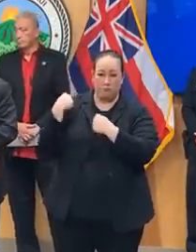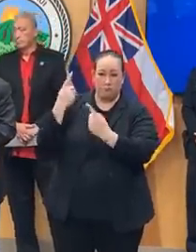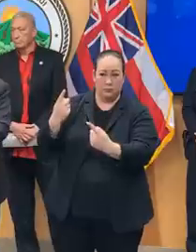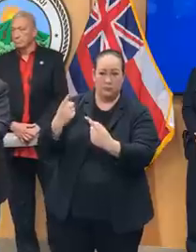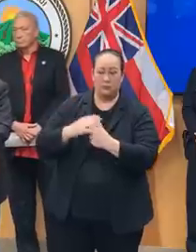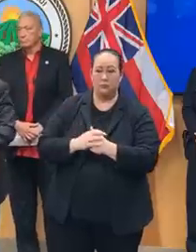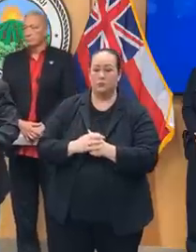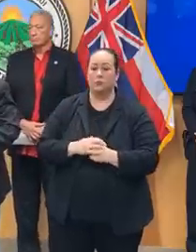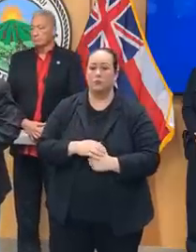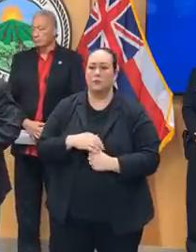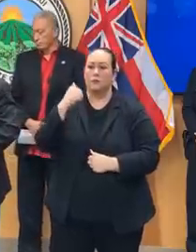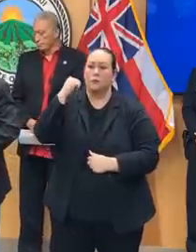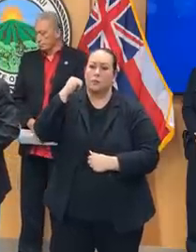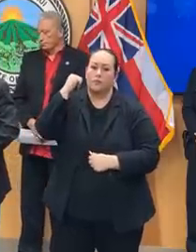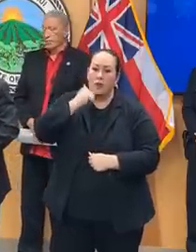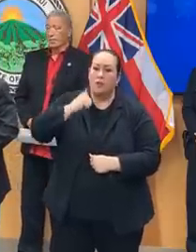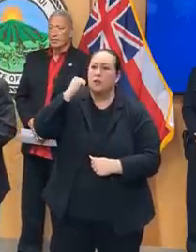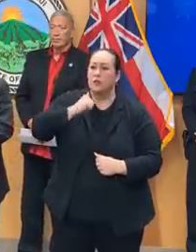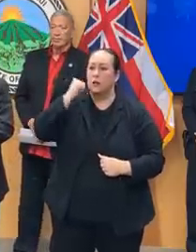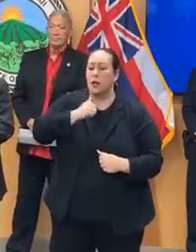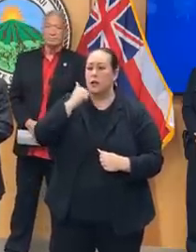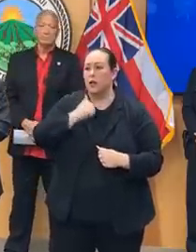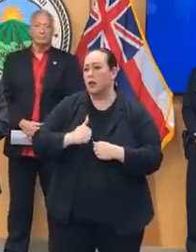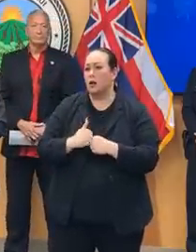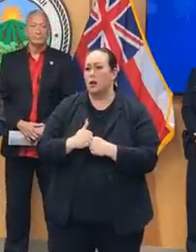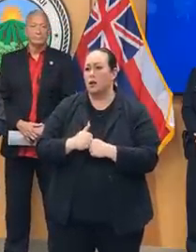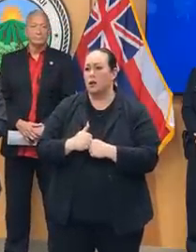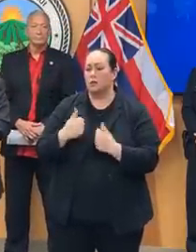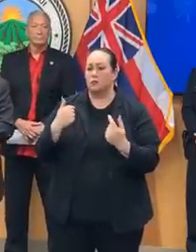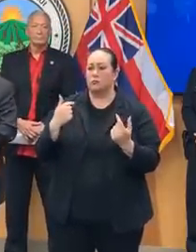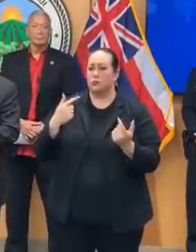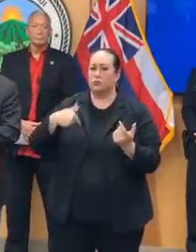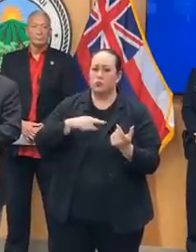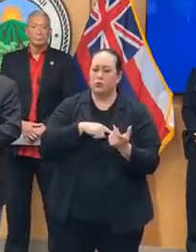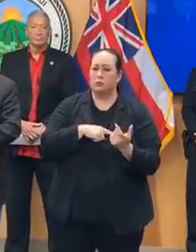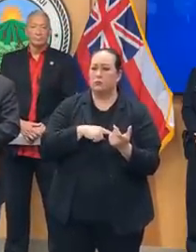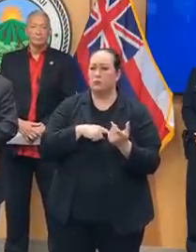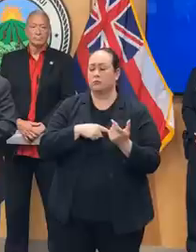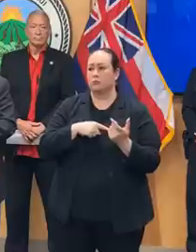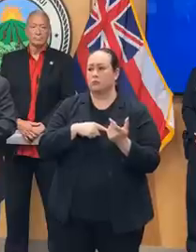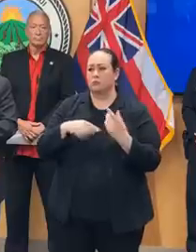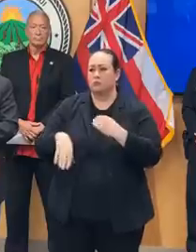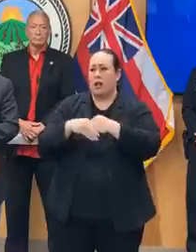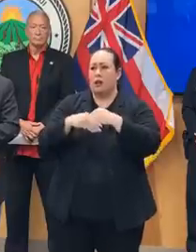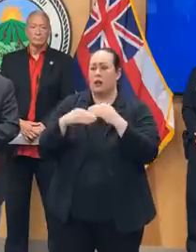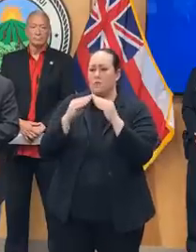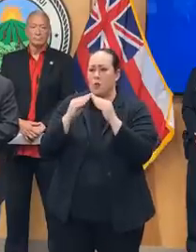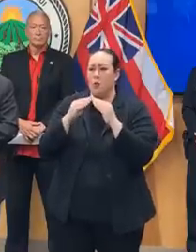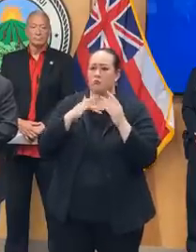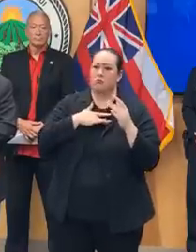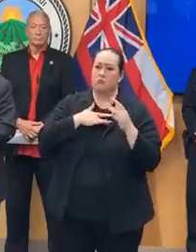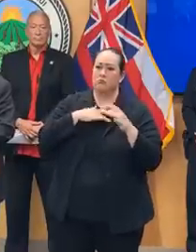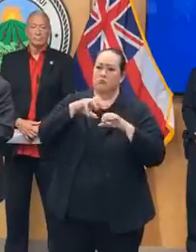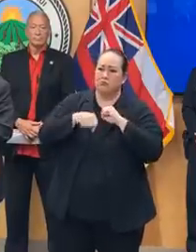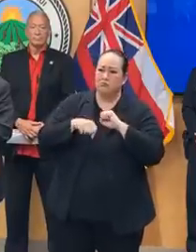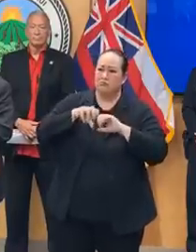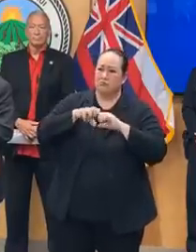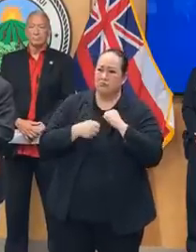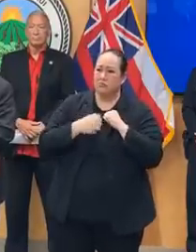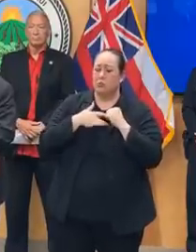Every day I've shared this with you before. We're just a little bit more heartbroken because we do have to